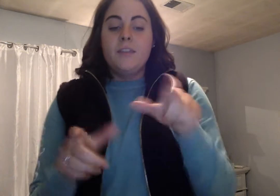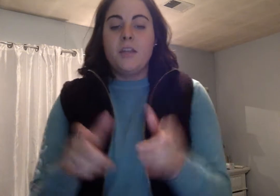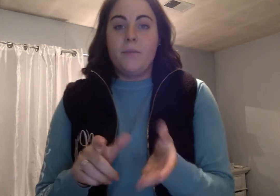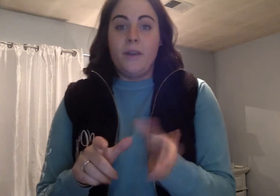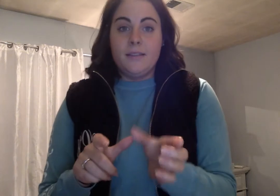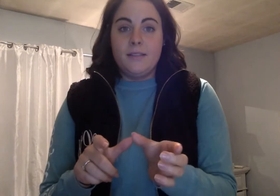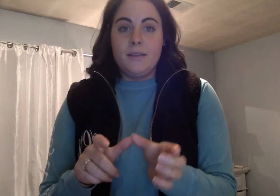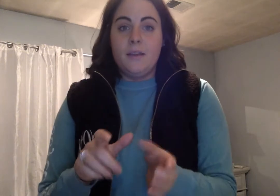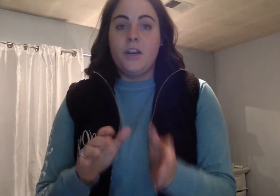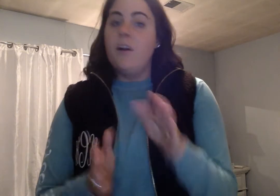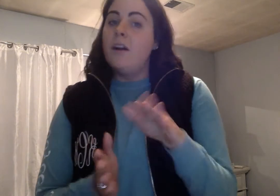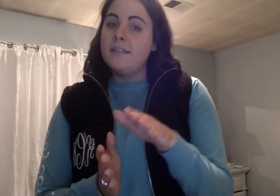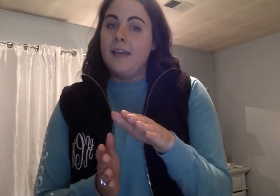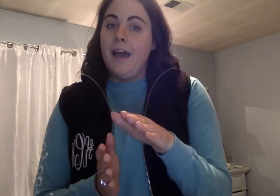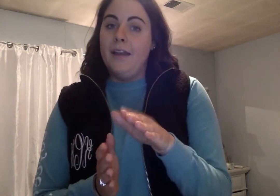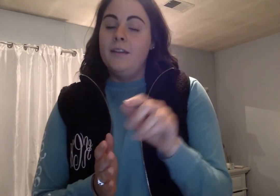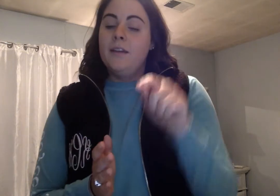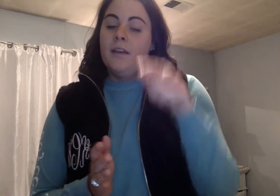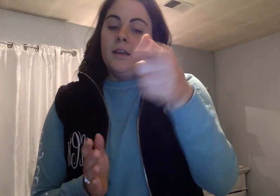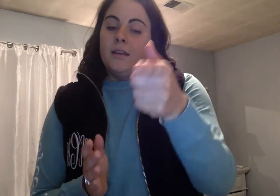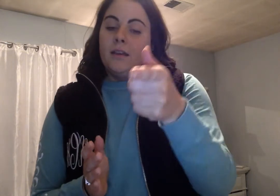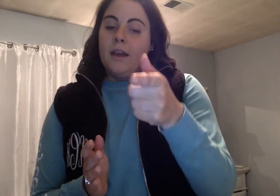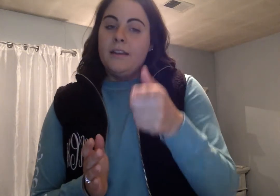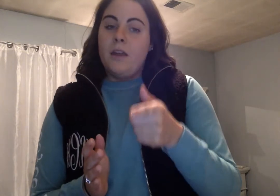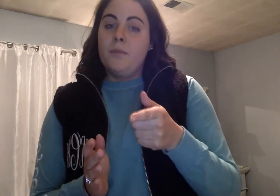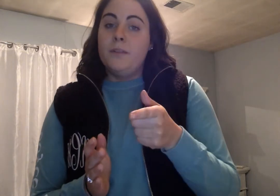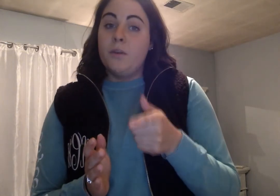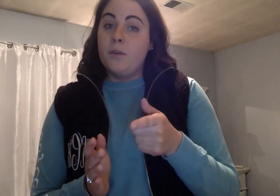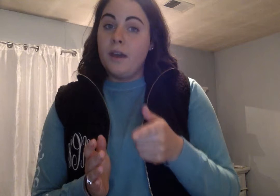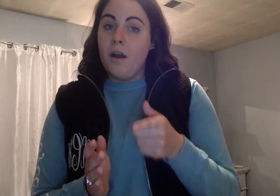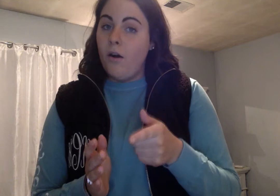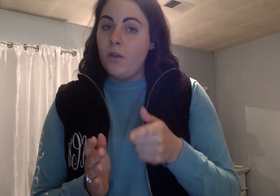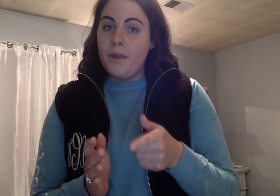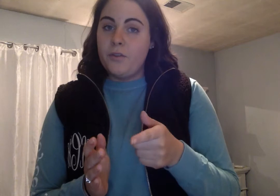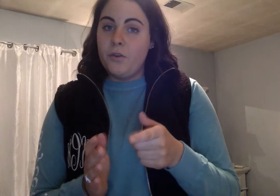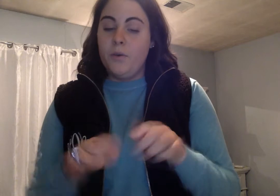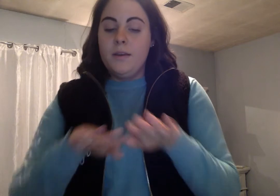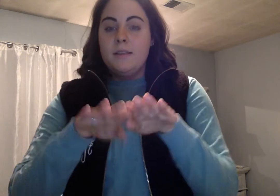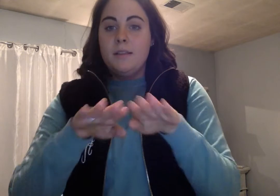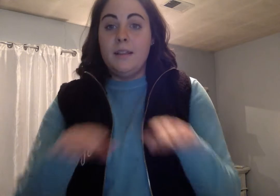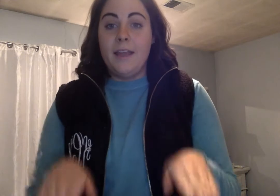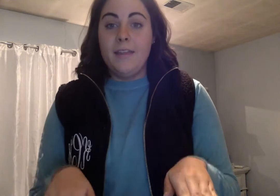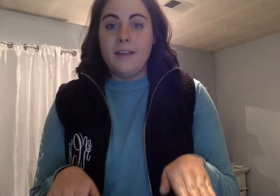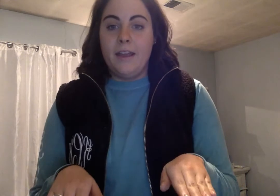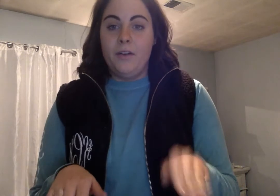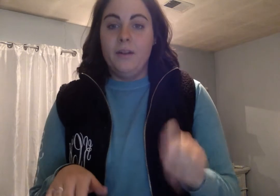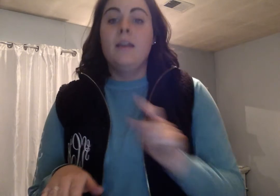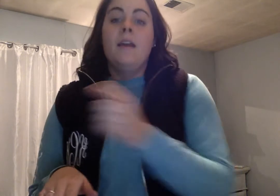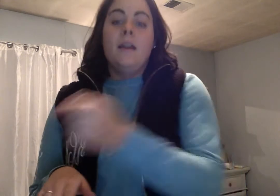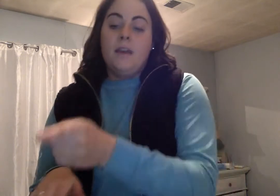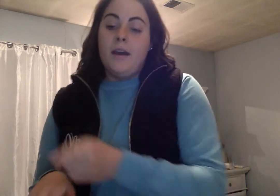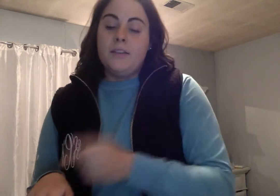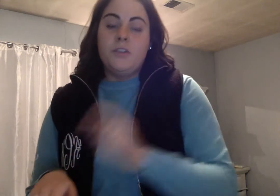chicken breast, turn it on its side, cut it down, but don't cut all the way through. Lay that down, cut two